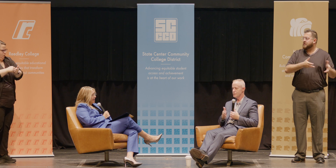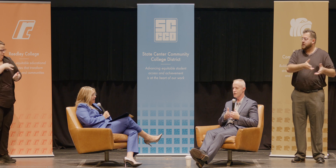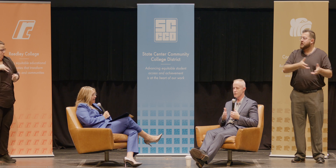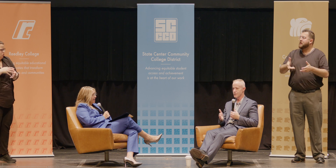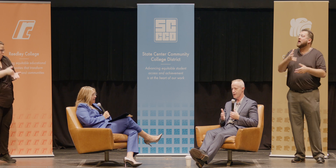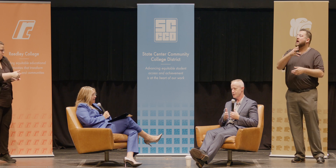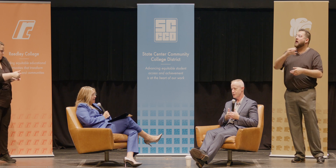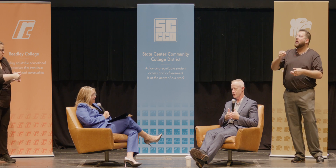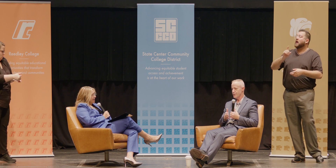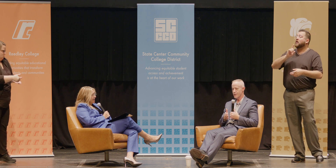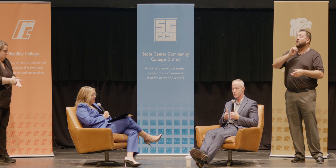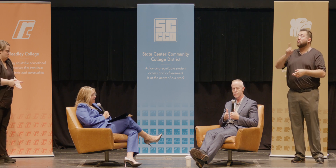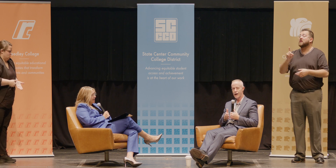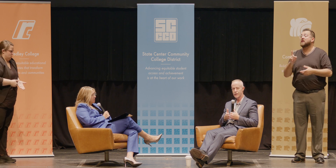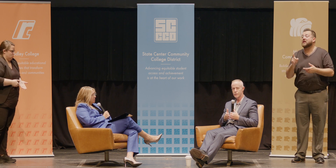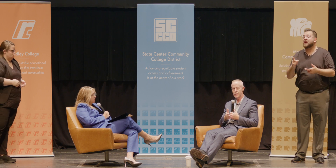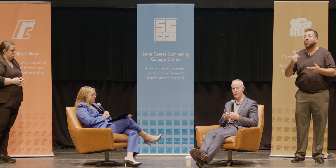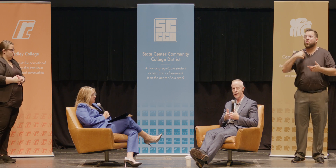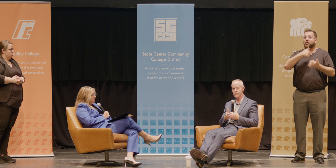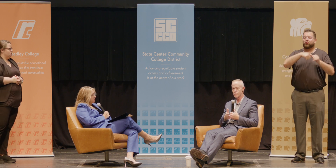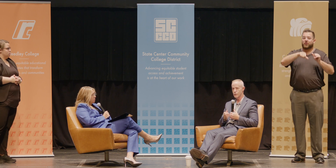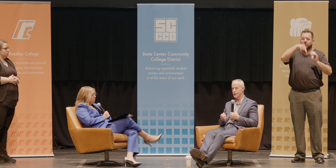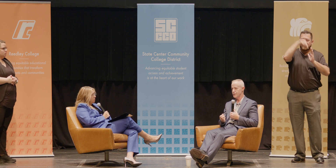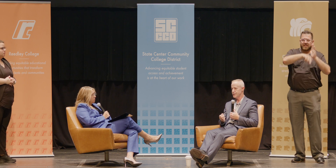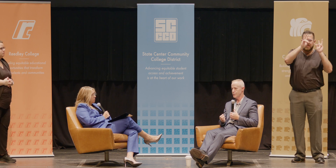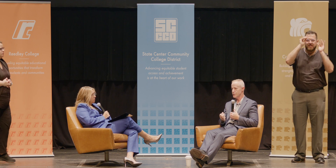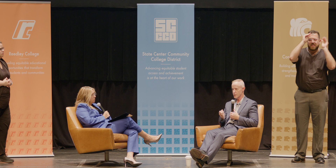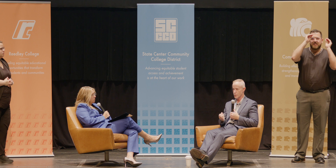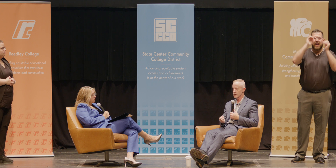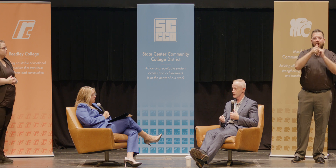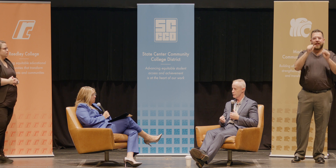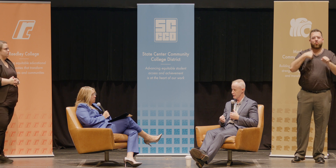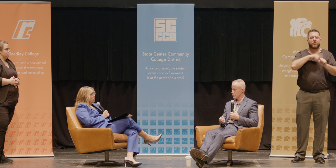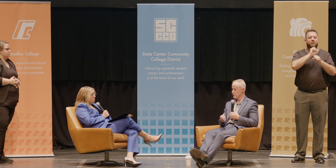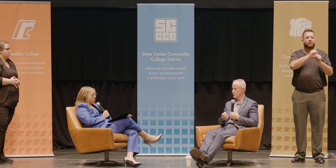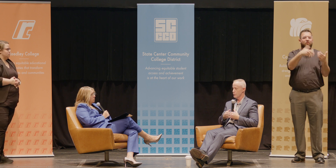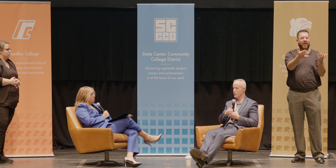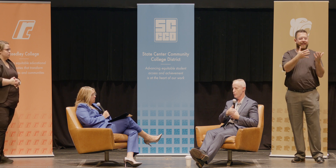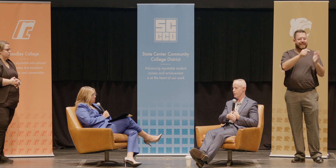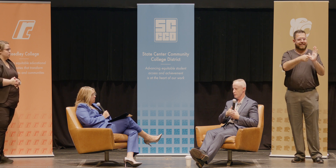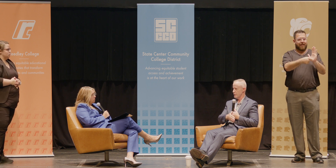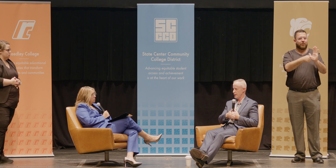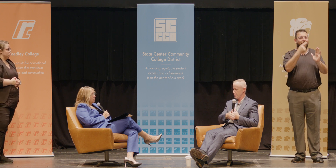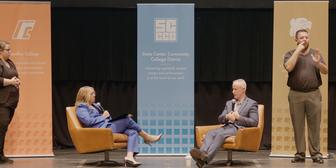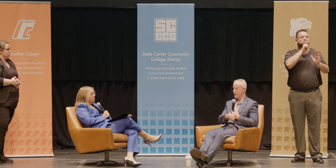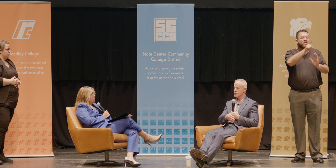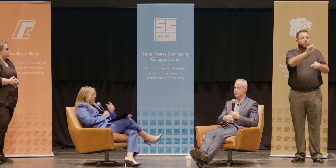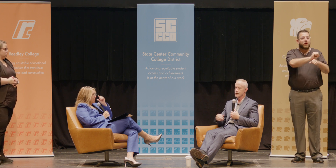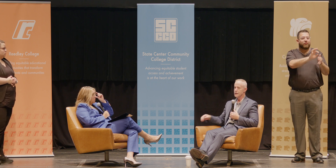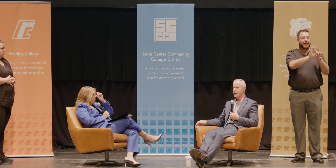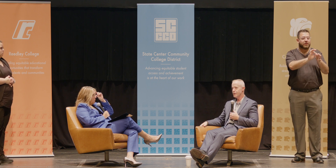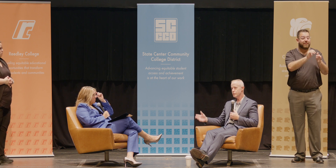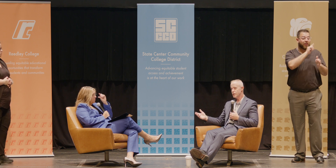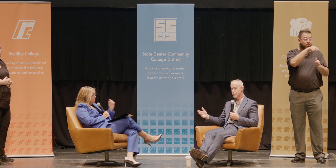really, with the faculty, really thought through how do we have real life examples of the work relationship with what they're learning in the